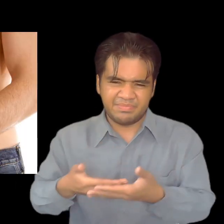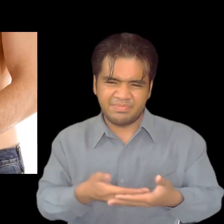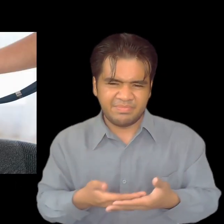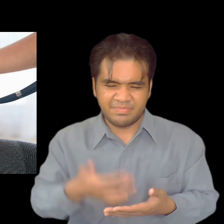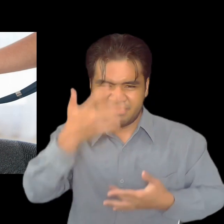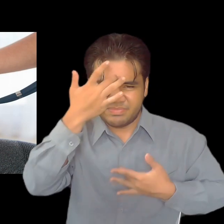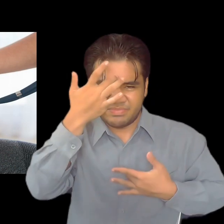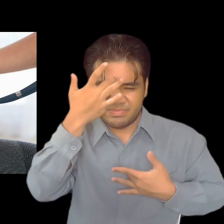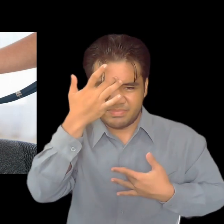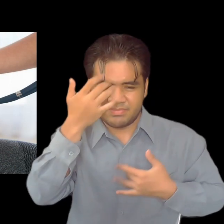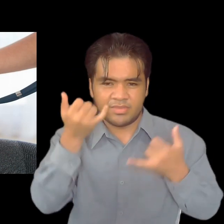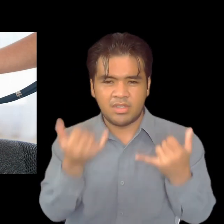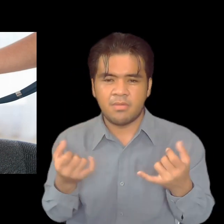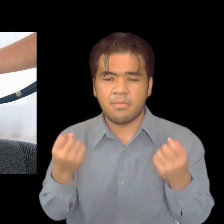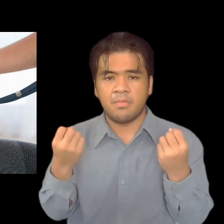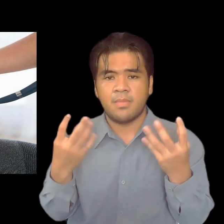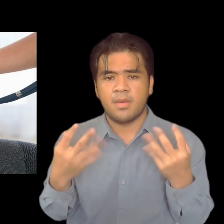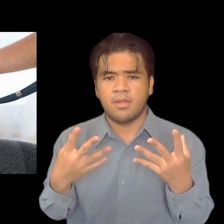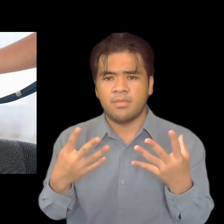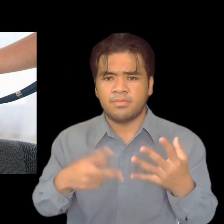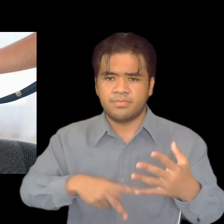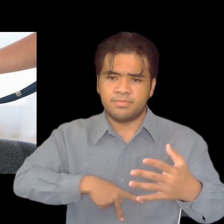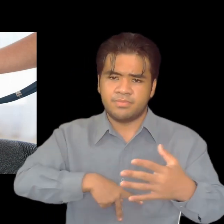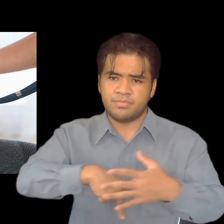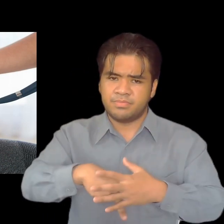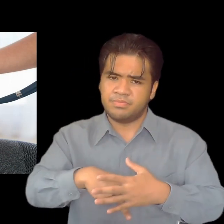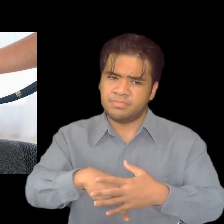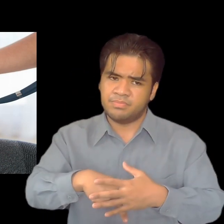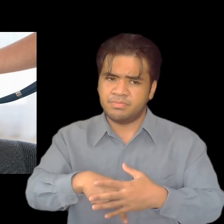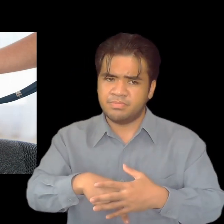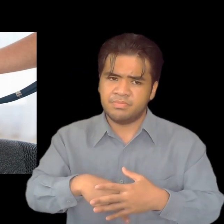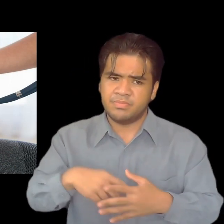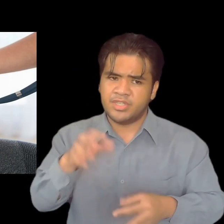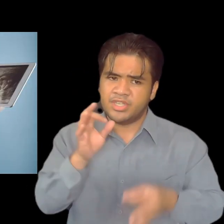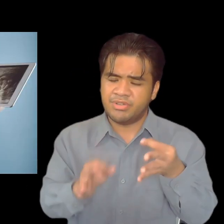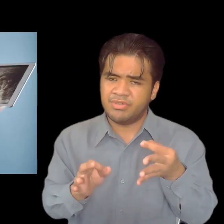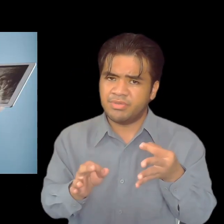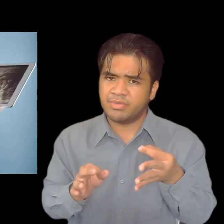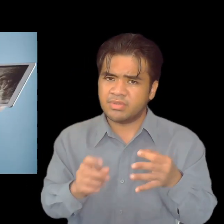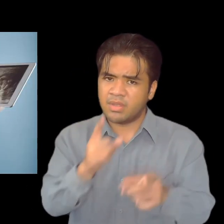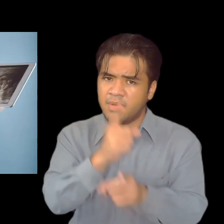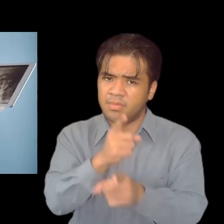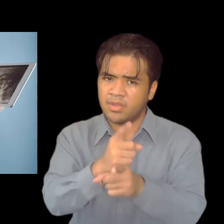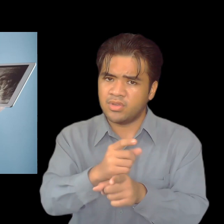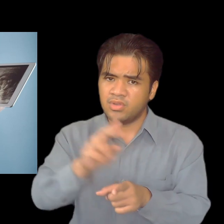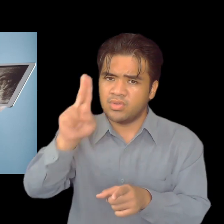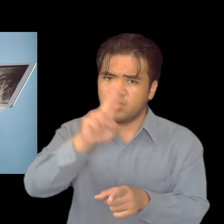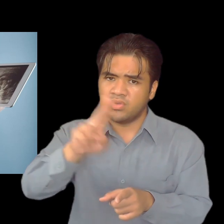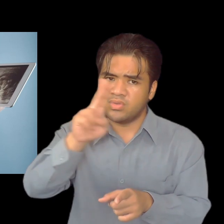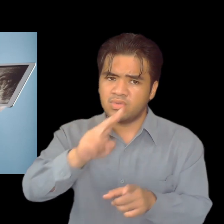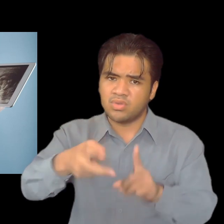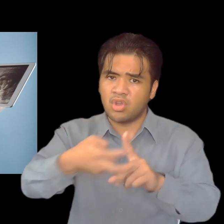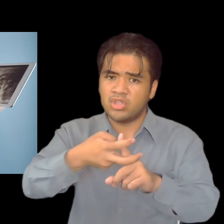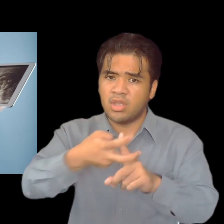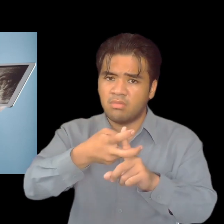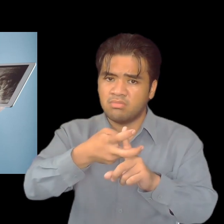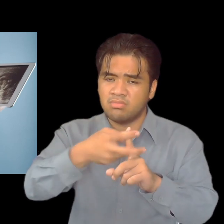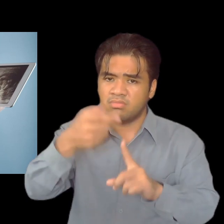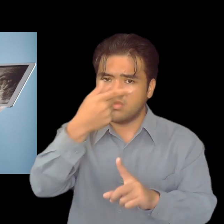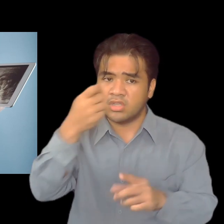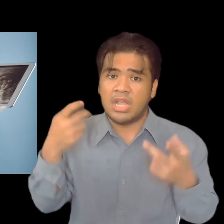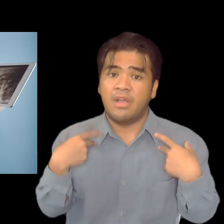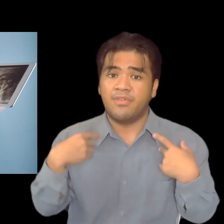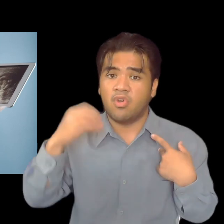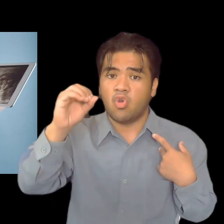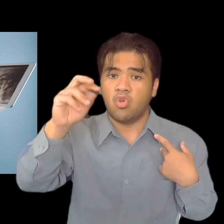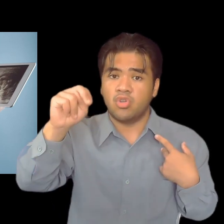for this, but medically speaking, sex during pregnancy must be avoided, especially if the woman is prone to miscarriage or